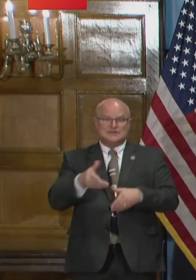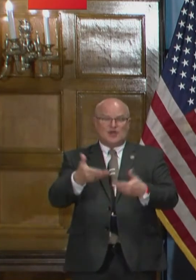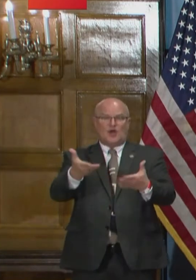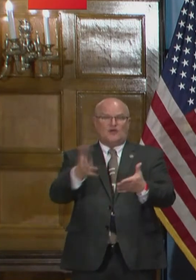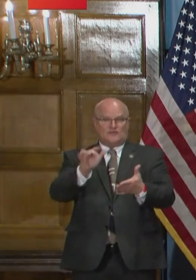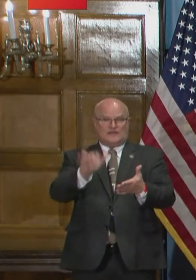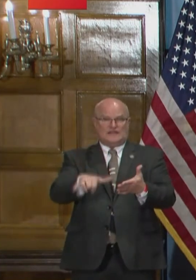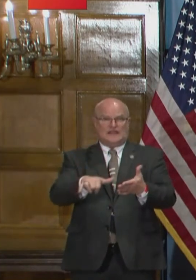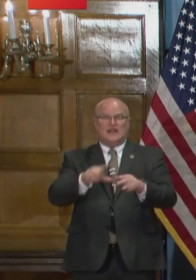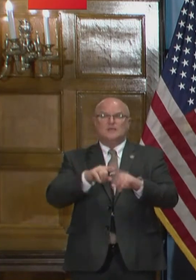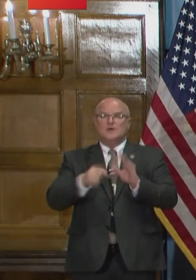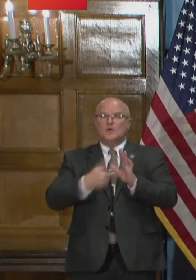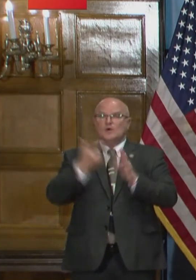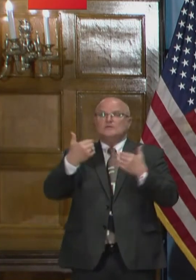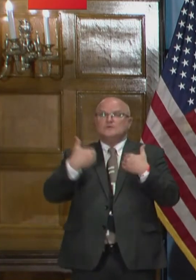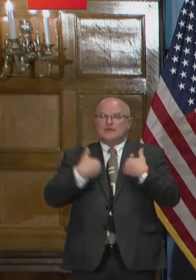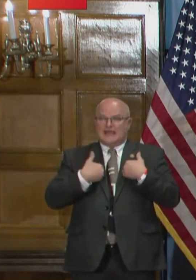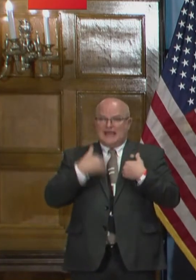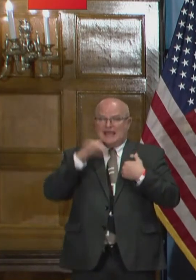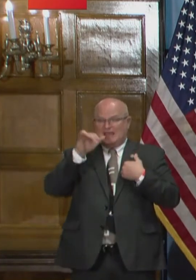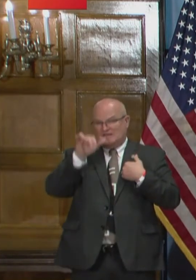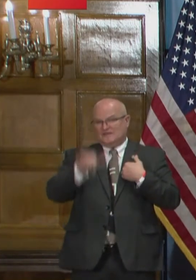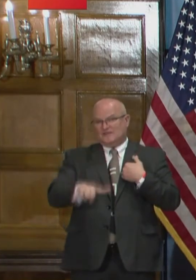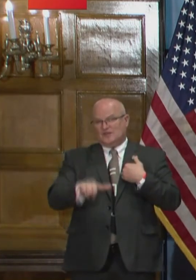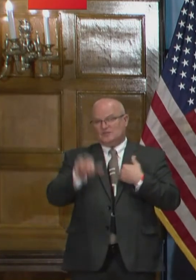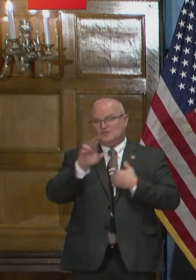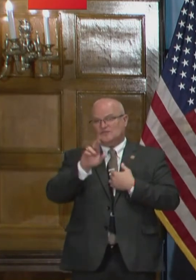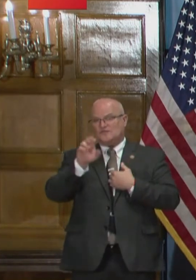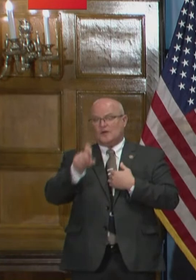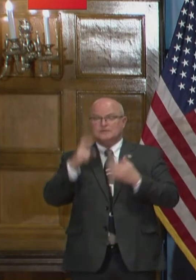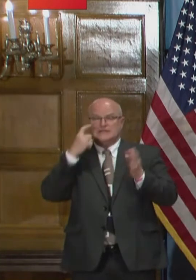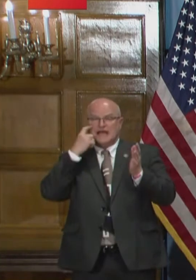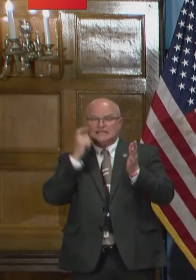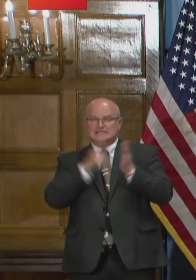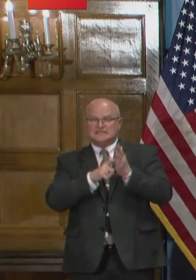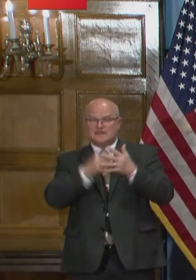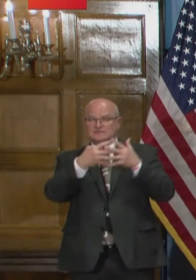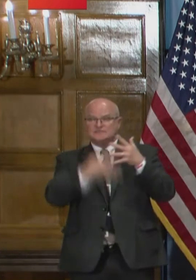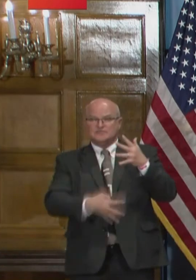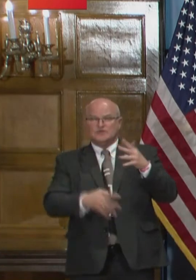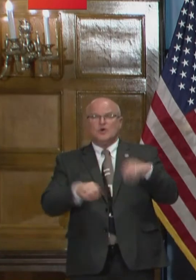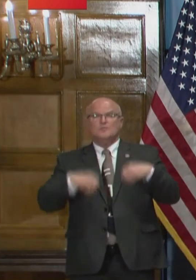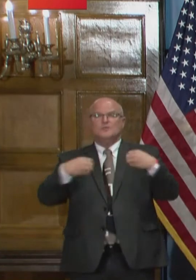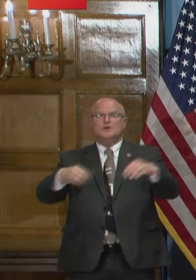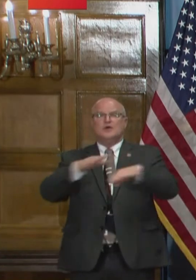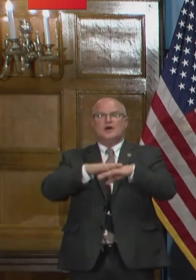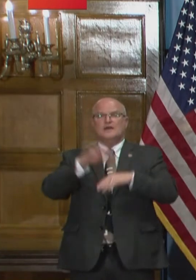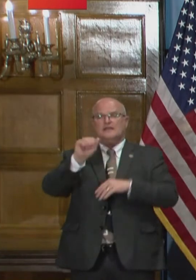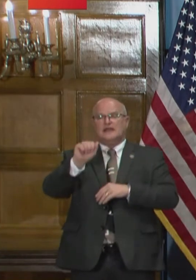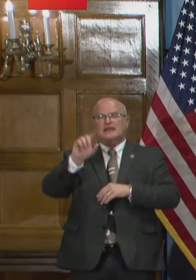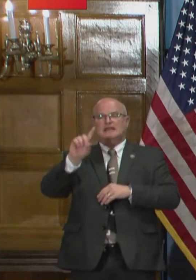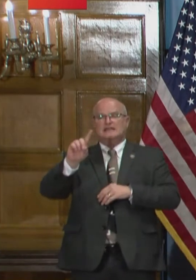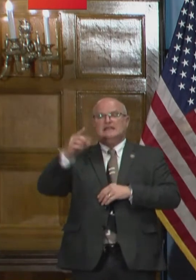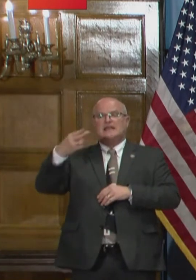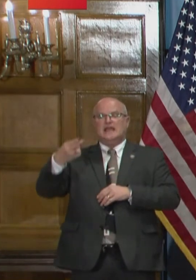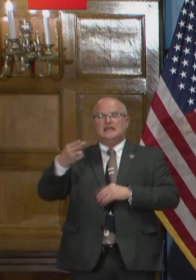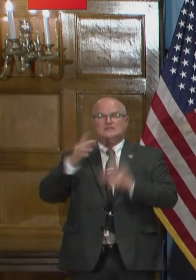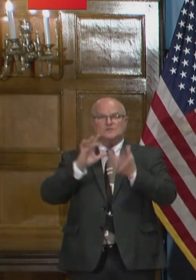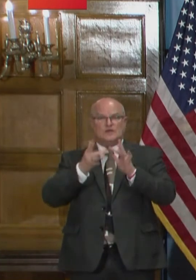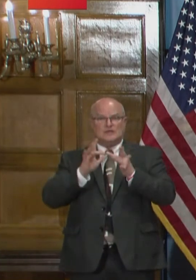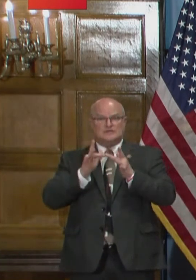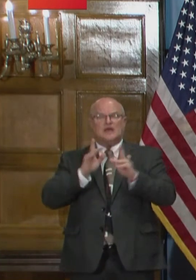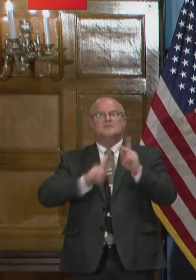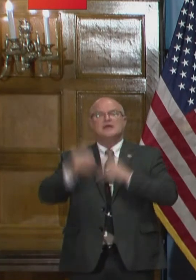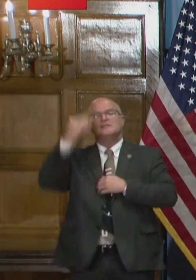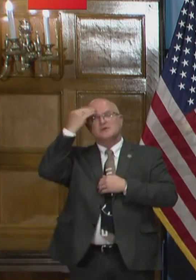those. But once we have those pharmacies identified, we'll put it on the ADH website so that everyone can know where that's going,